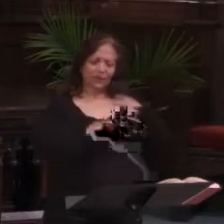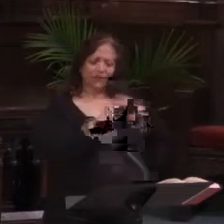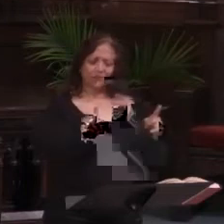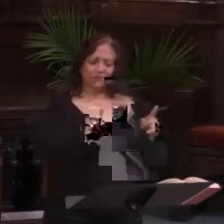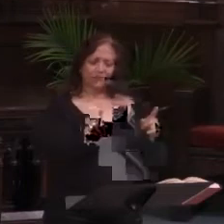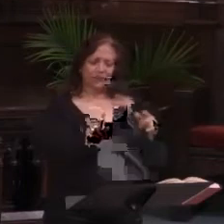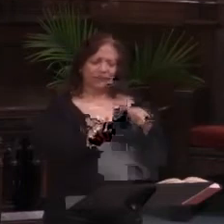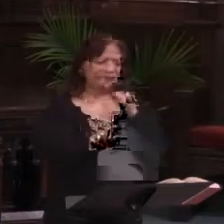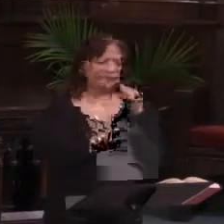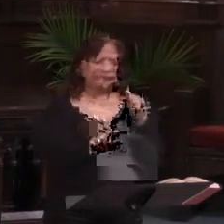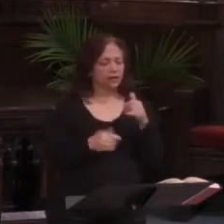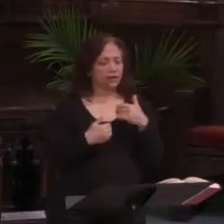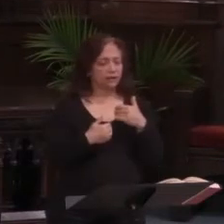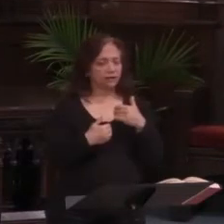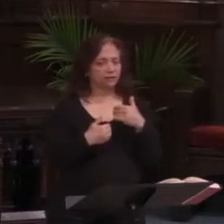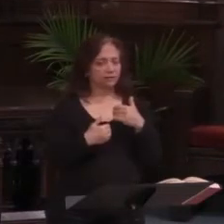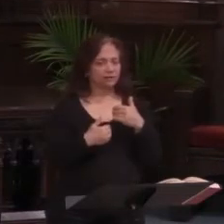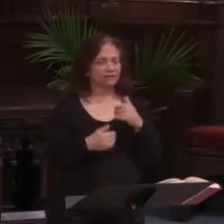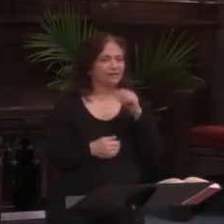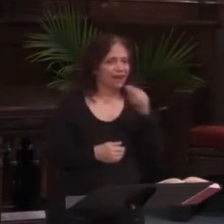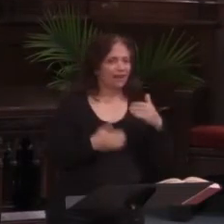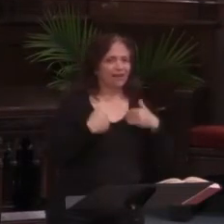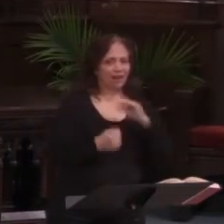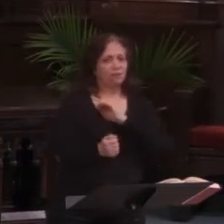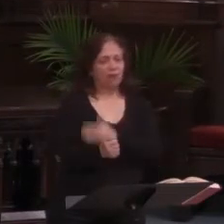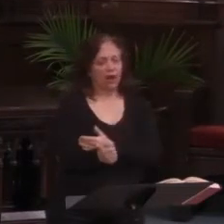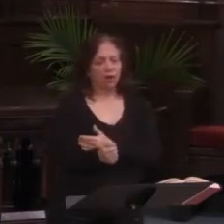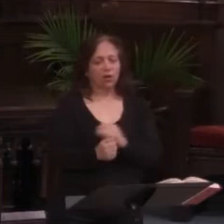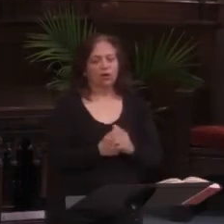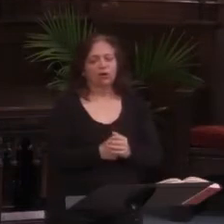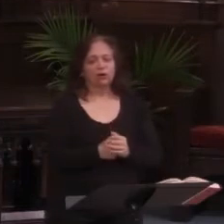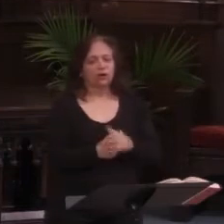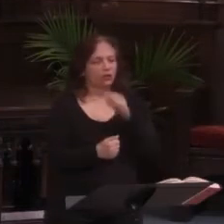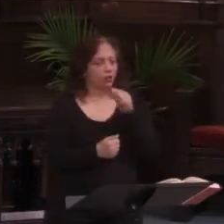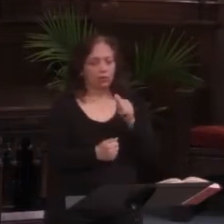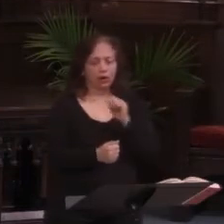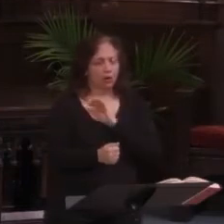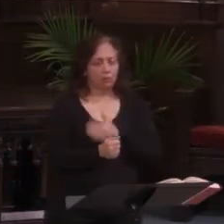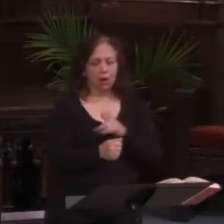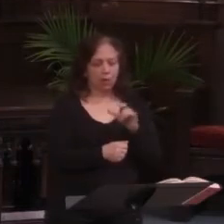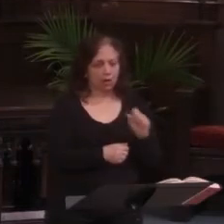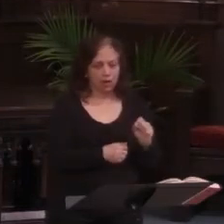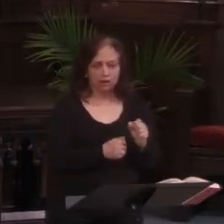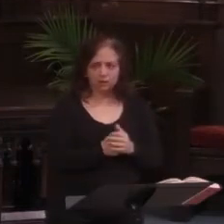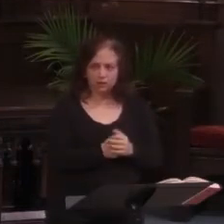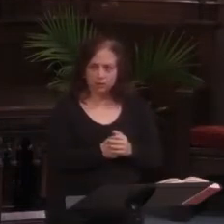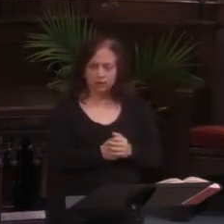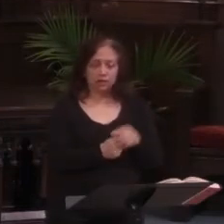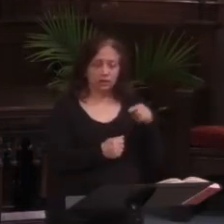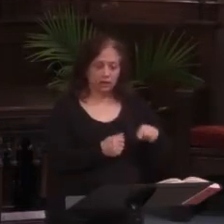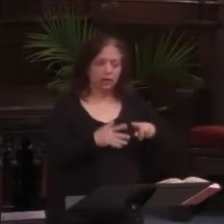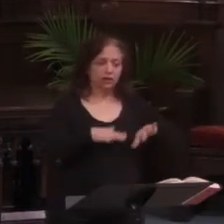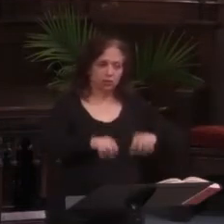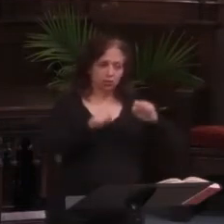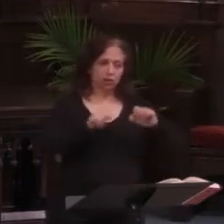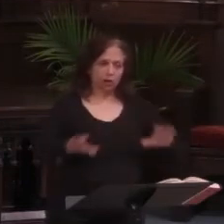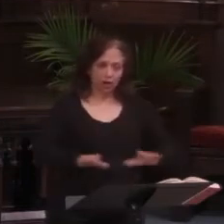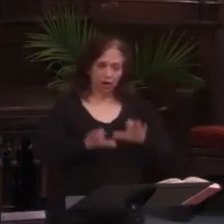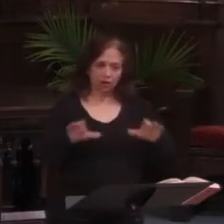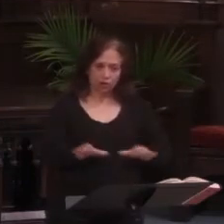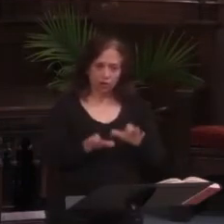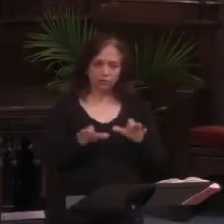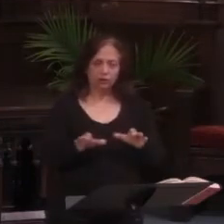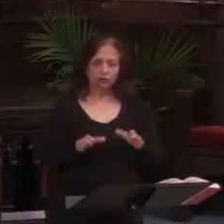they weren't powerless. They were not simply waiting to be rescued, but instead they took actions that allowed for them